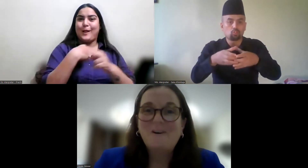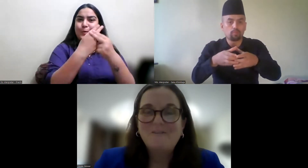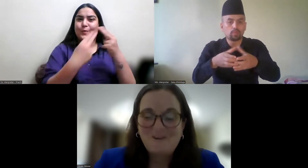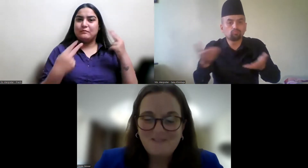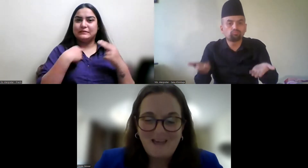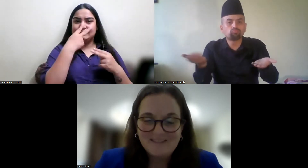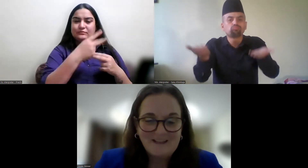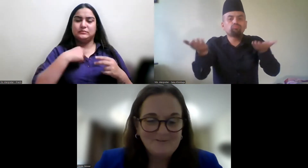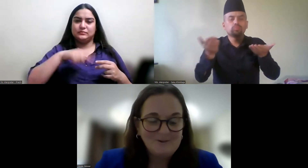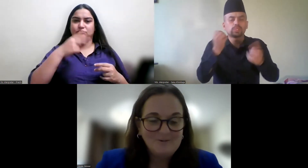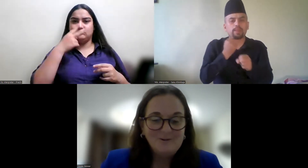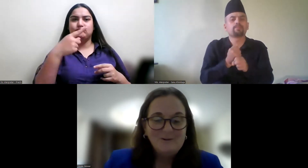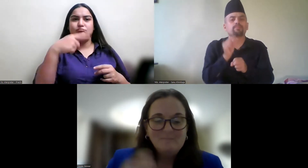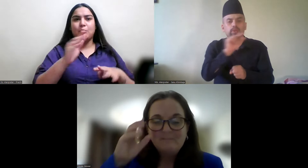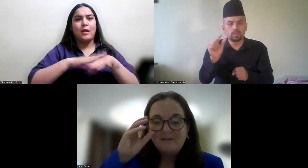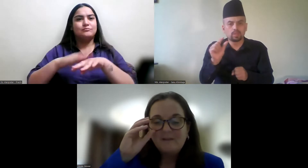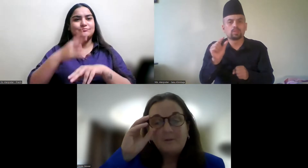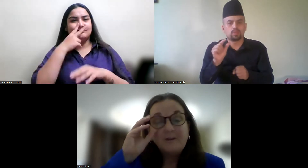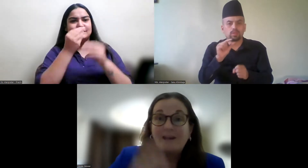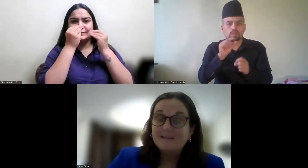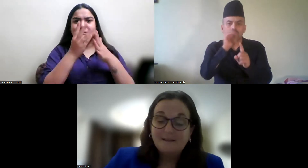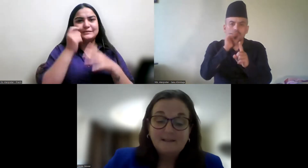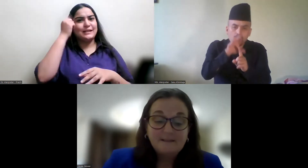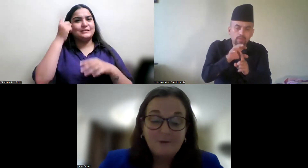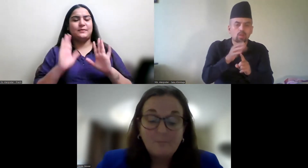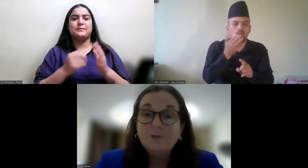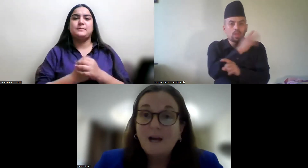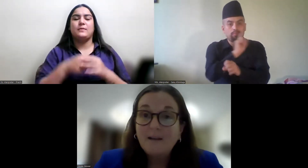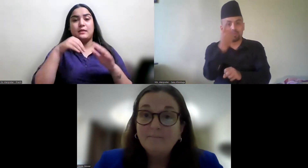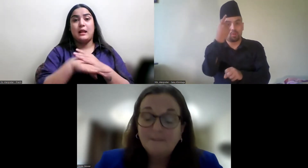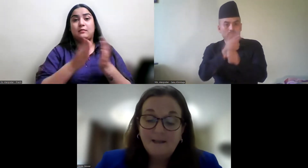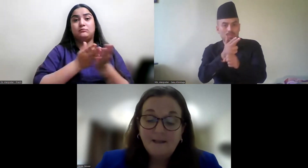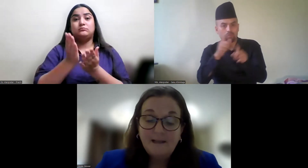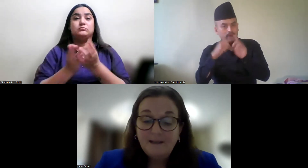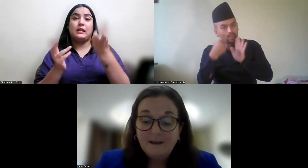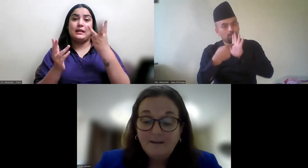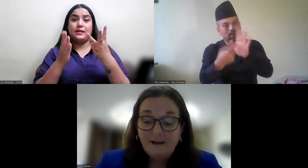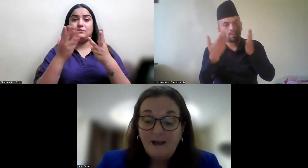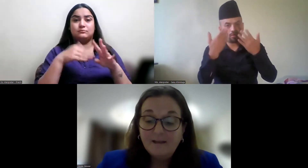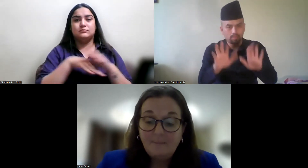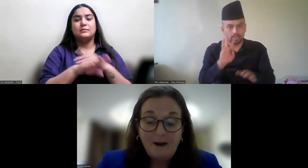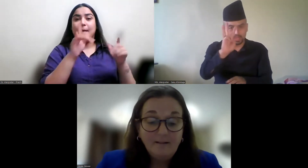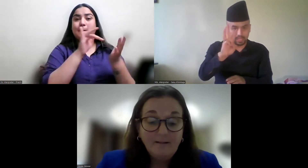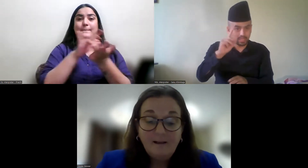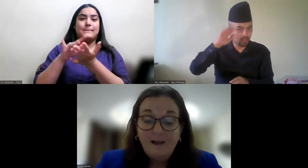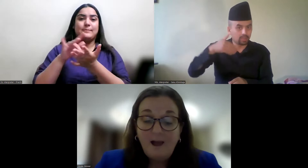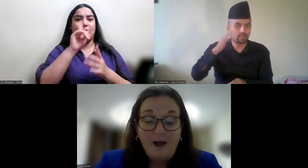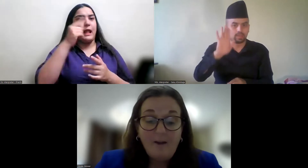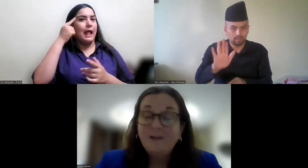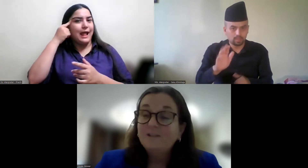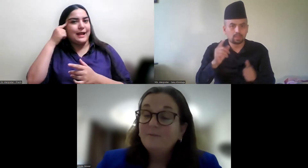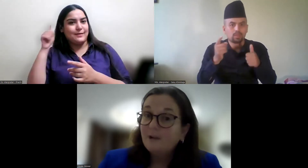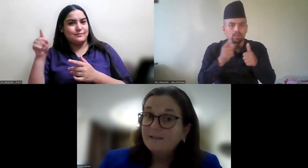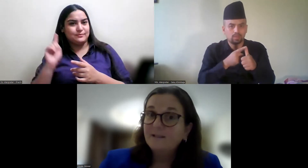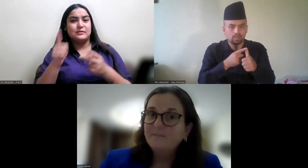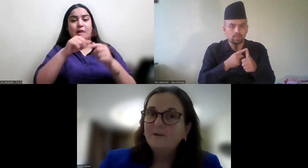flavor of that this afternoon. There are 3 case studies from Bhutan, India, and Nepal.